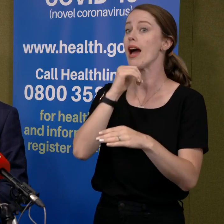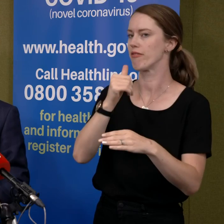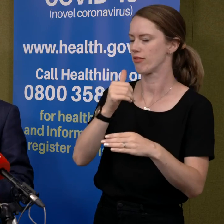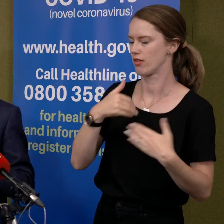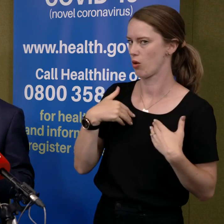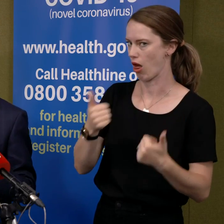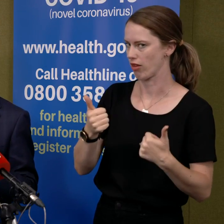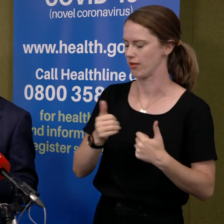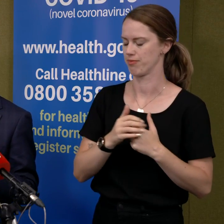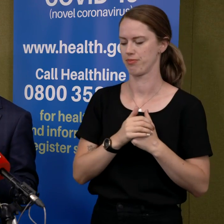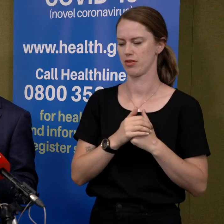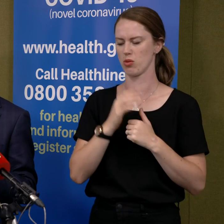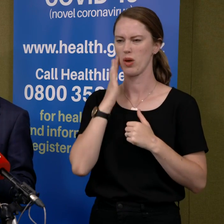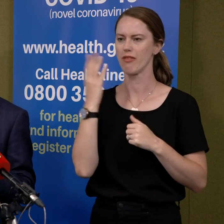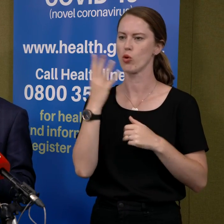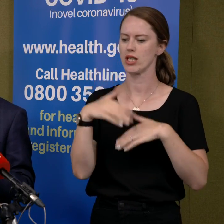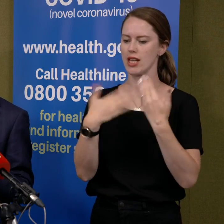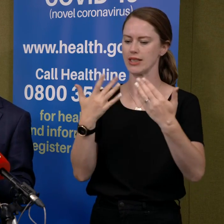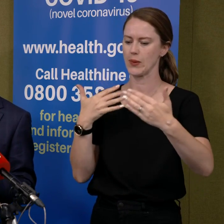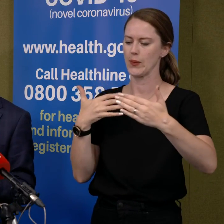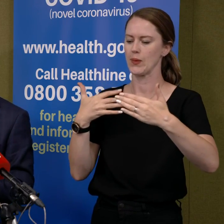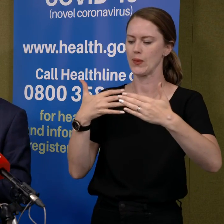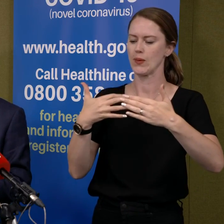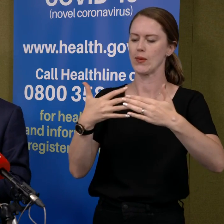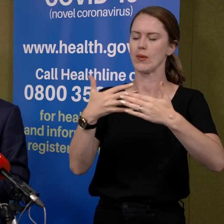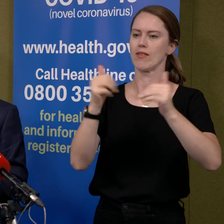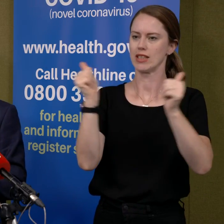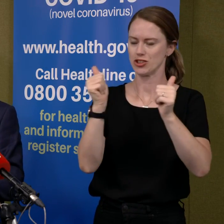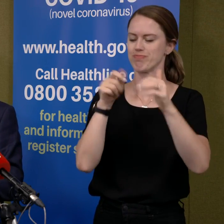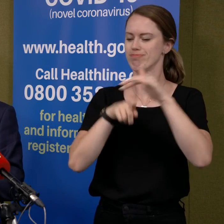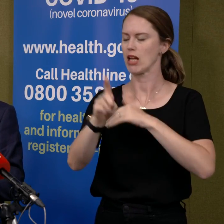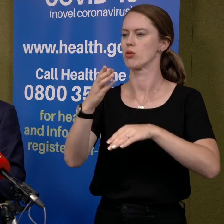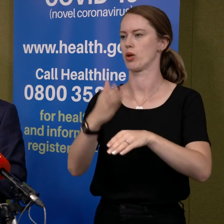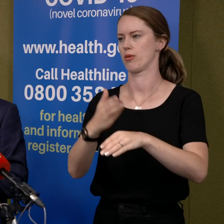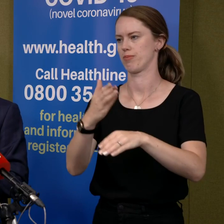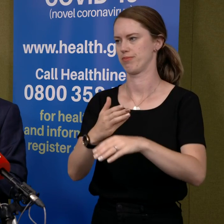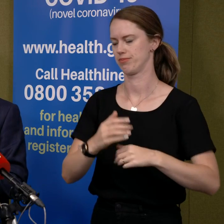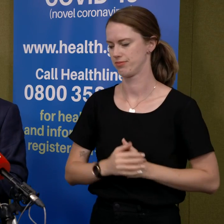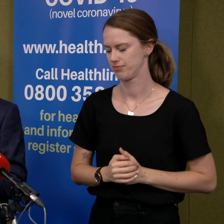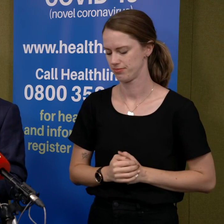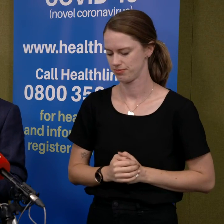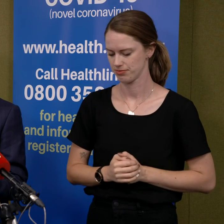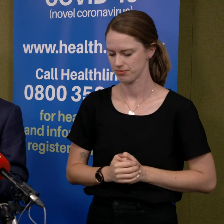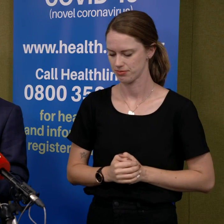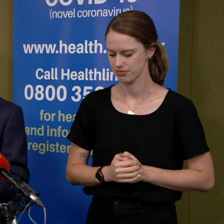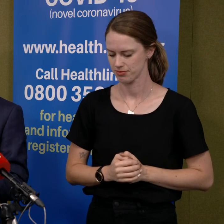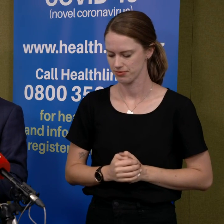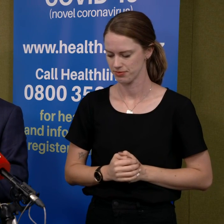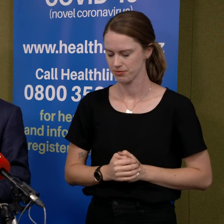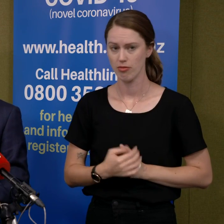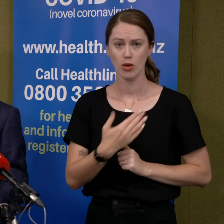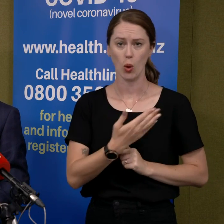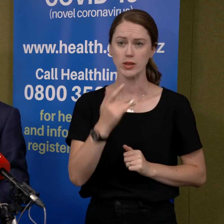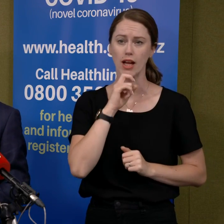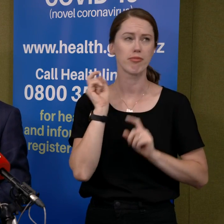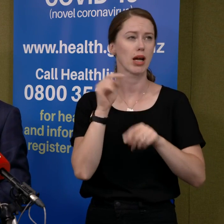well, as their 14-day period since they were exposed to that probable case expires. And all staff